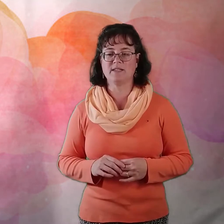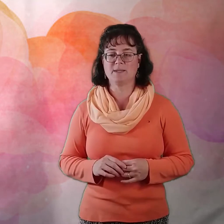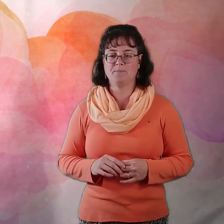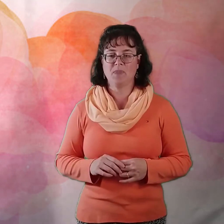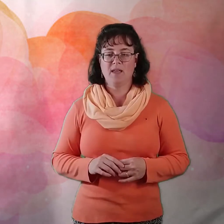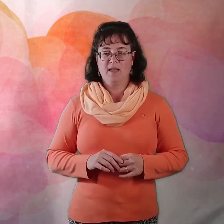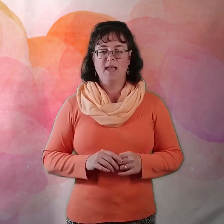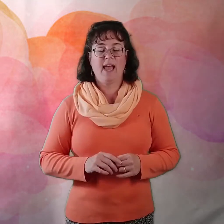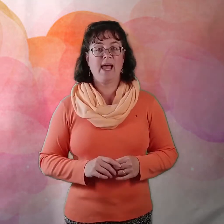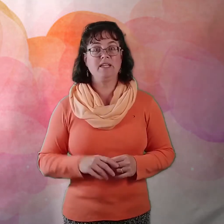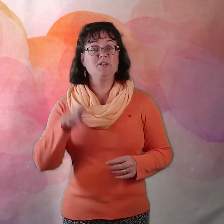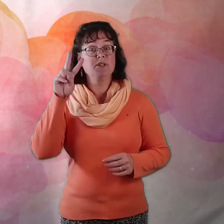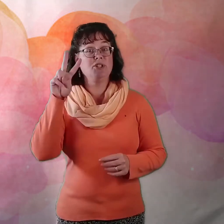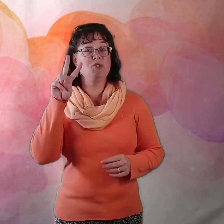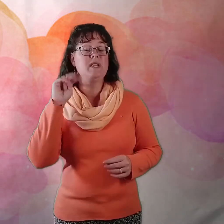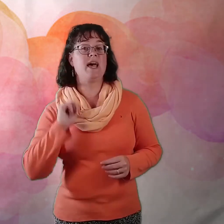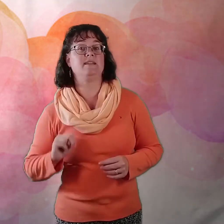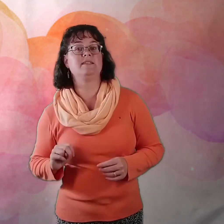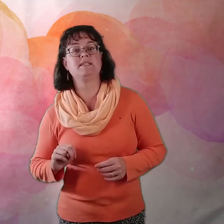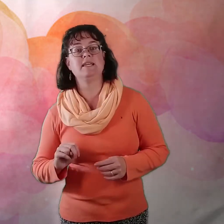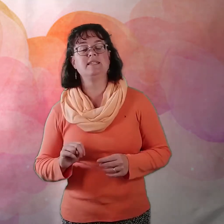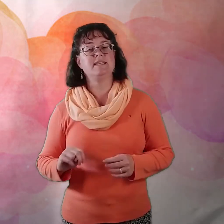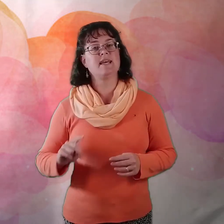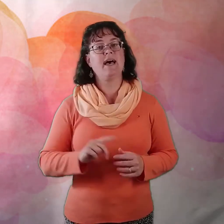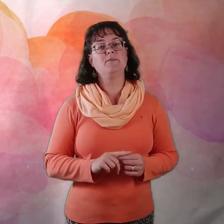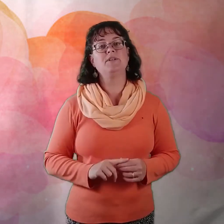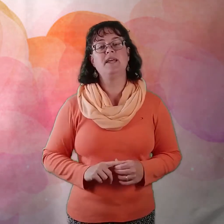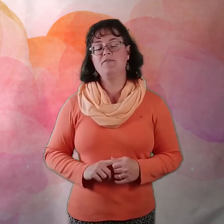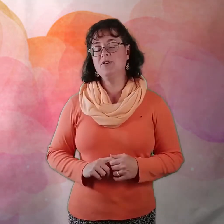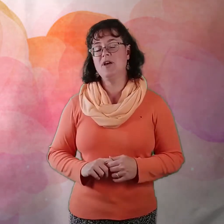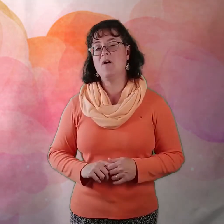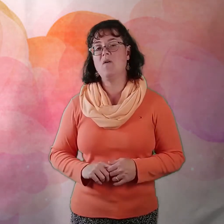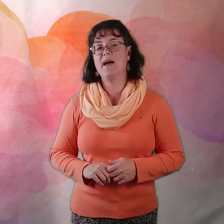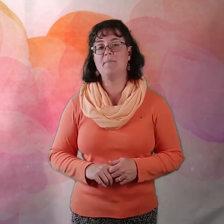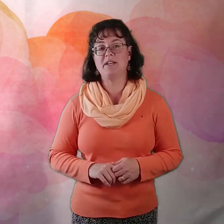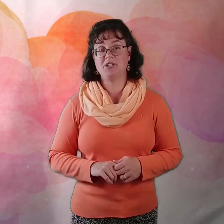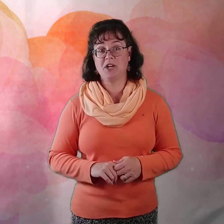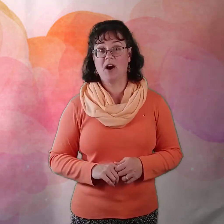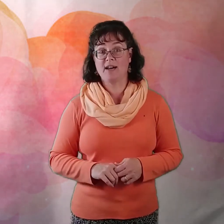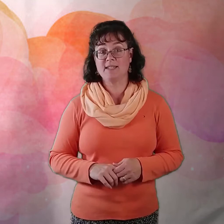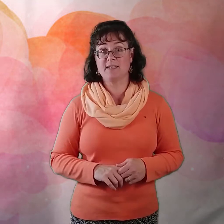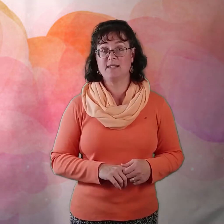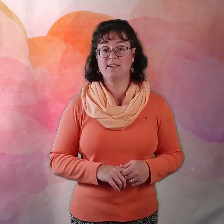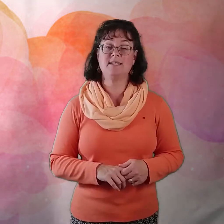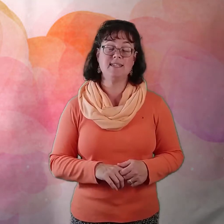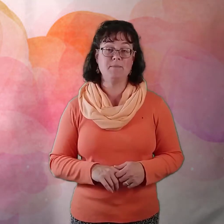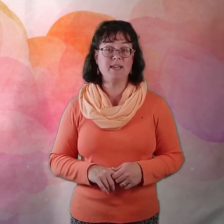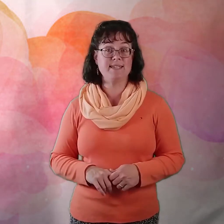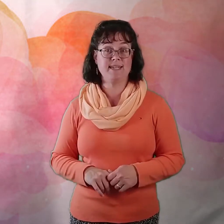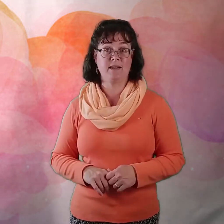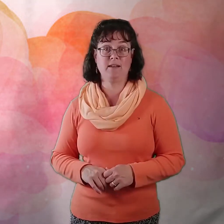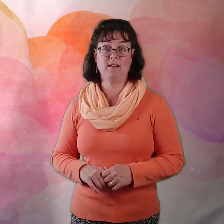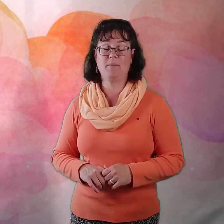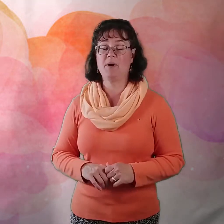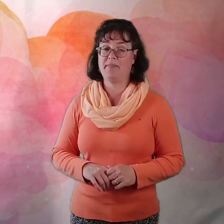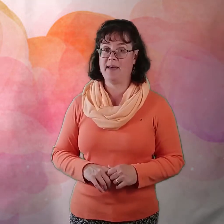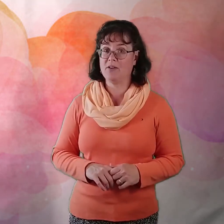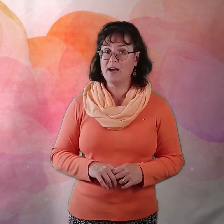chorus. And it's only 2 lines. It says, I will never know how much it cost to see my sin upon that